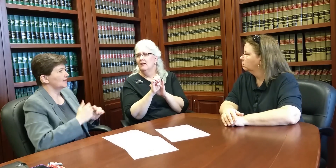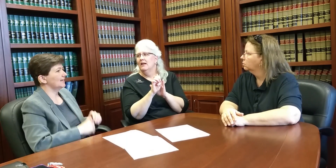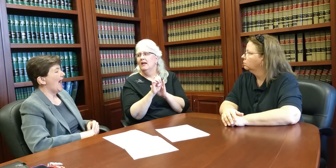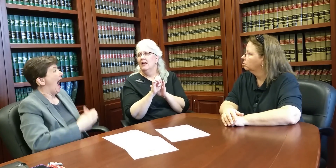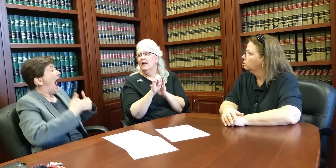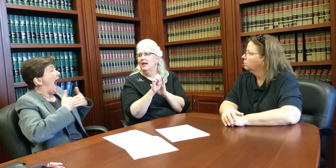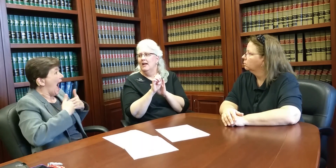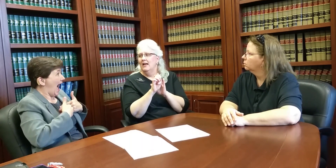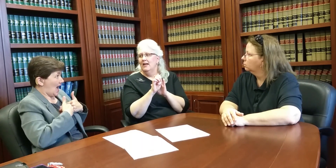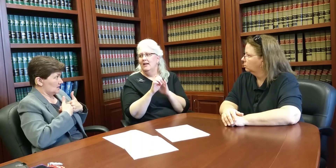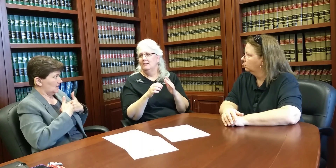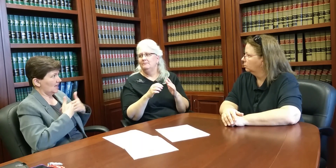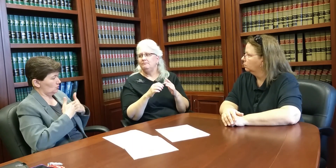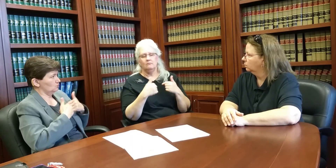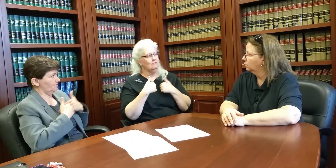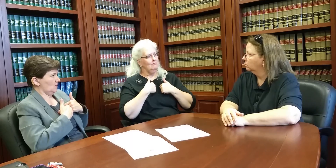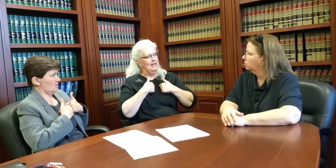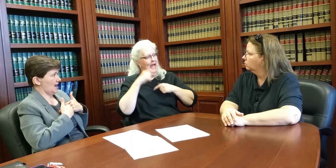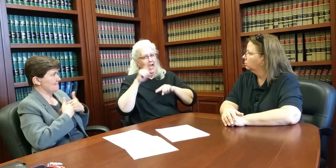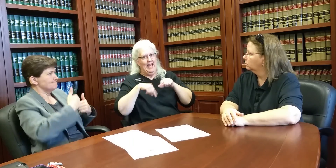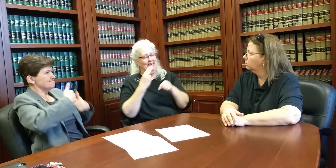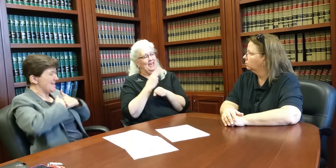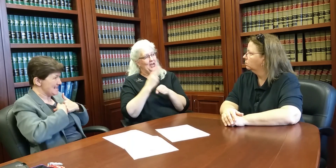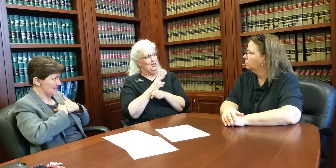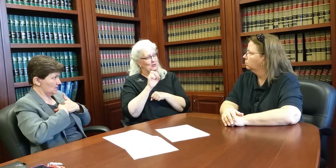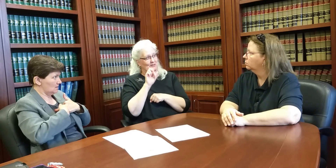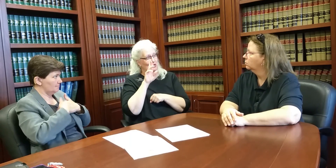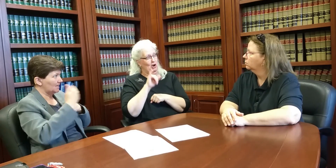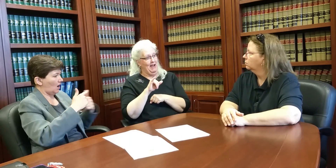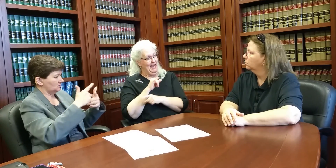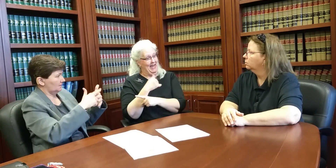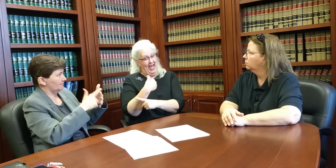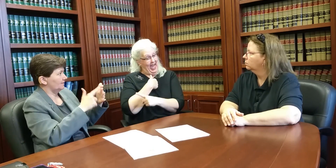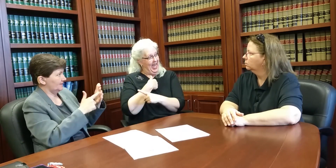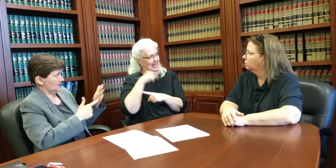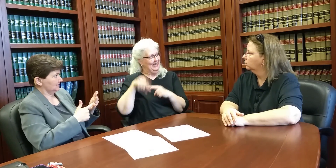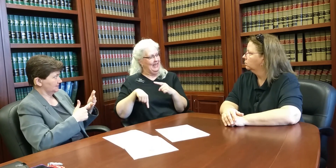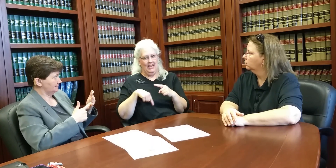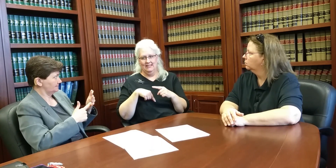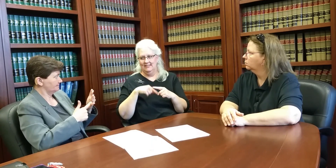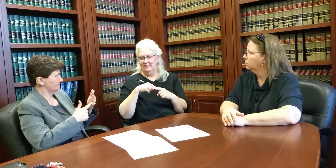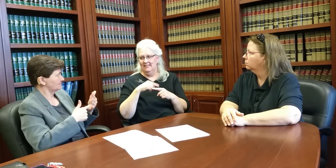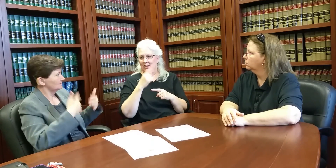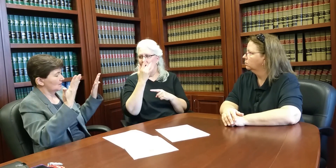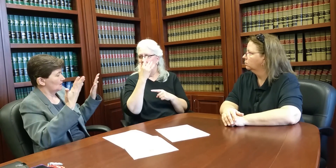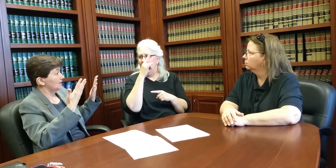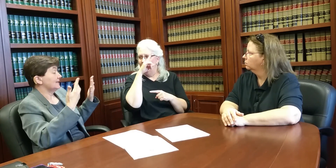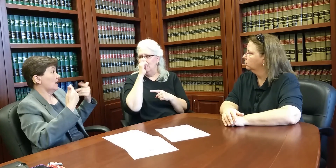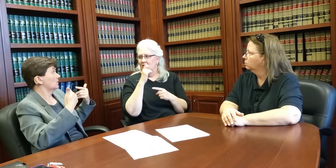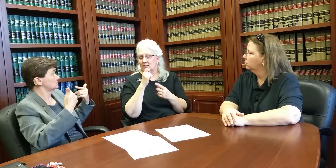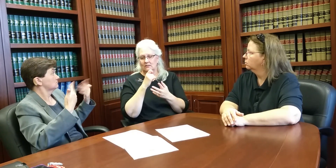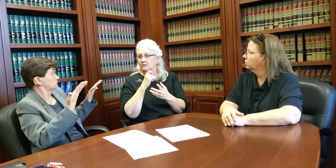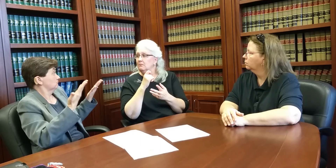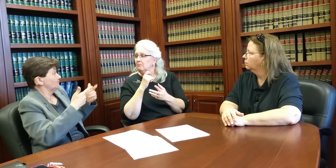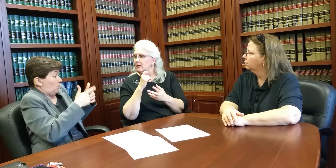personally, I can't use BRI, me, because of this. Now, for